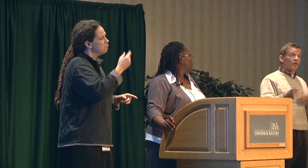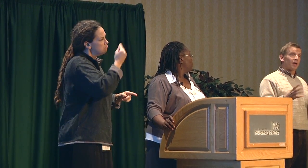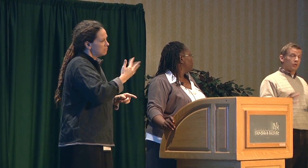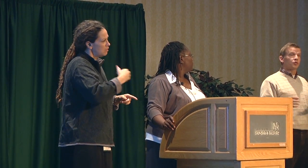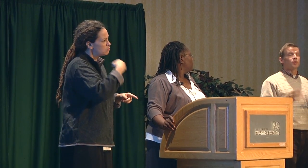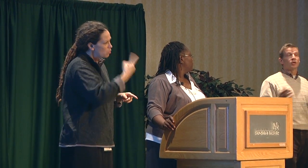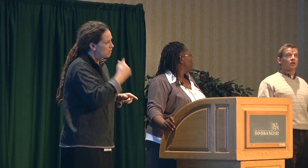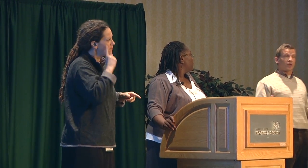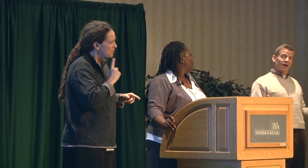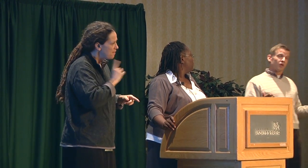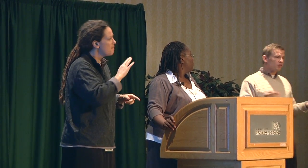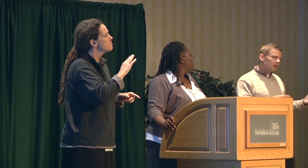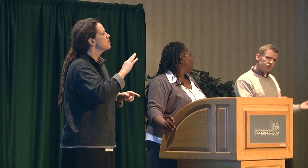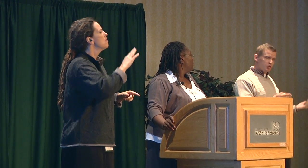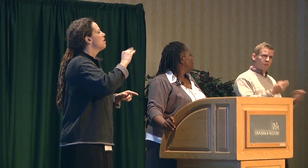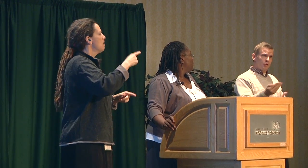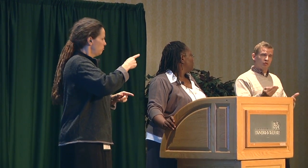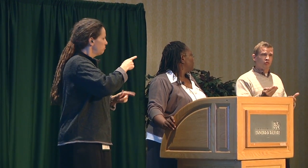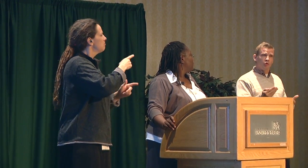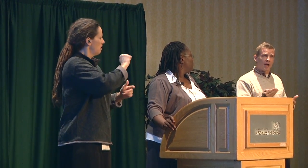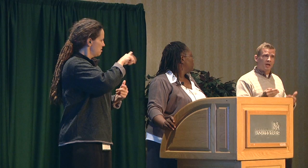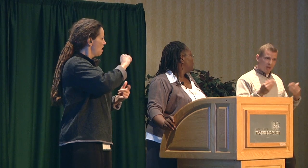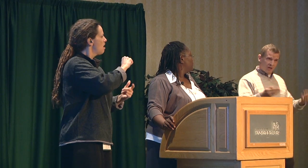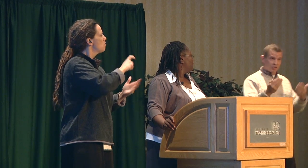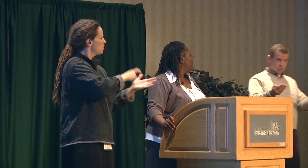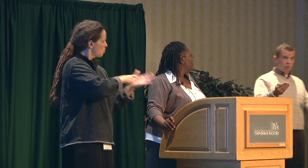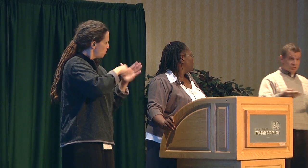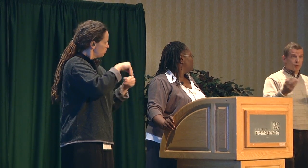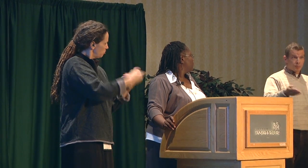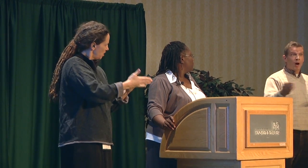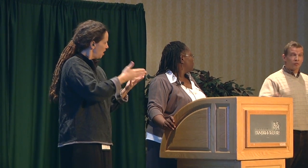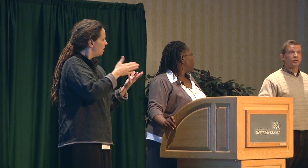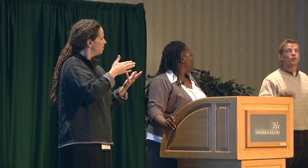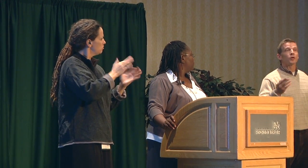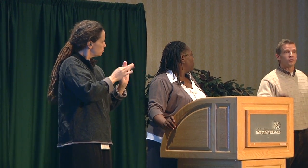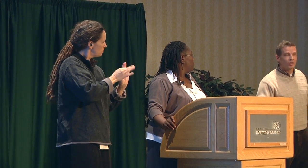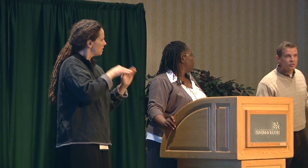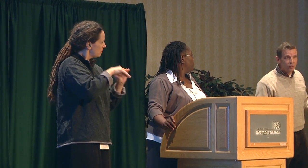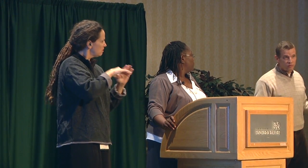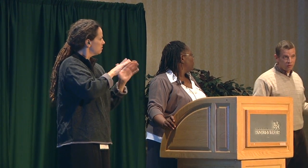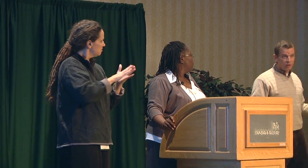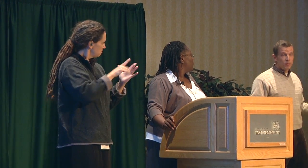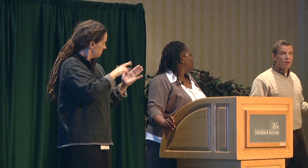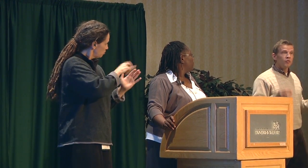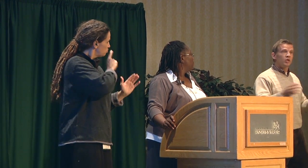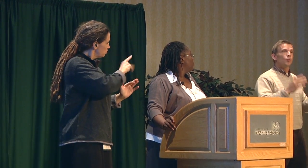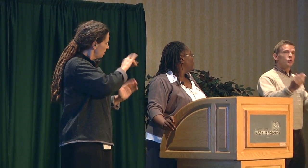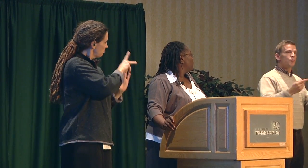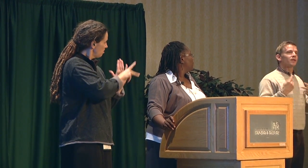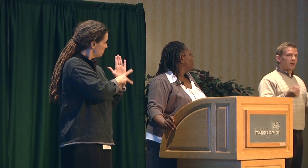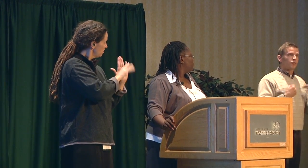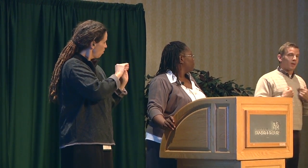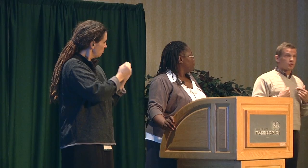ADA to provide me with communication access, she's refusing to do that. Is that true? Is that what the policy of your organization is? You see,